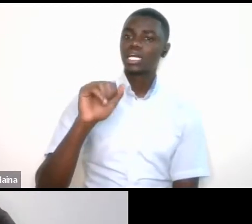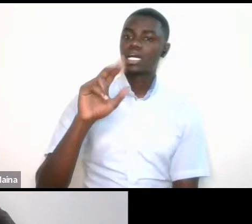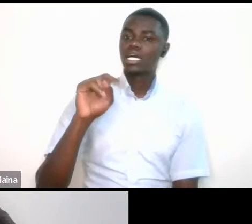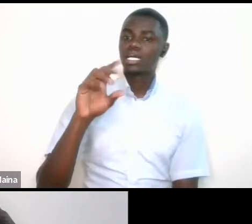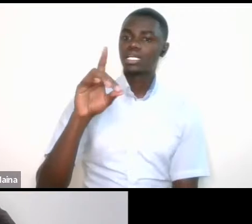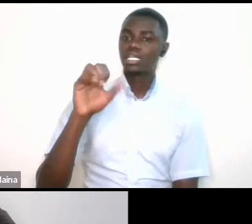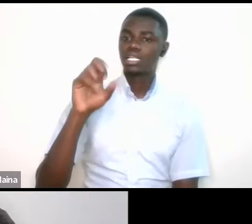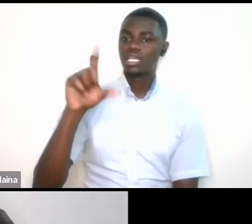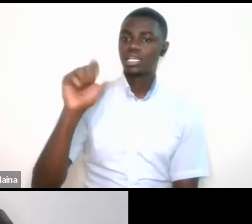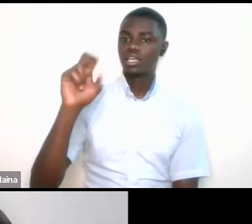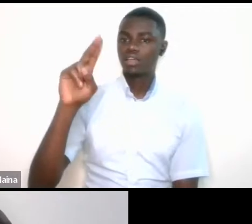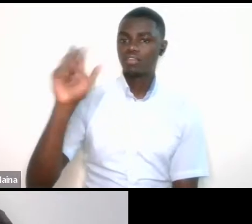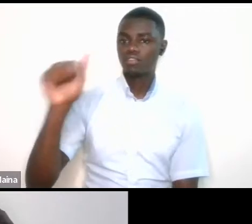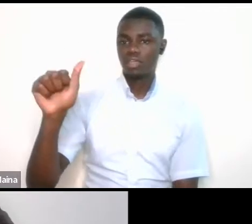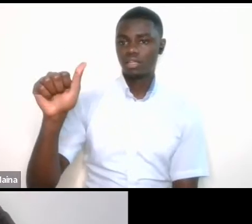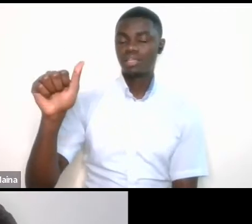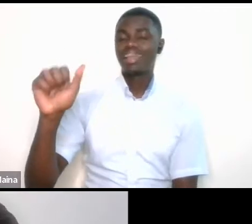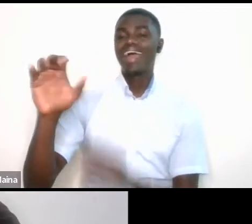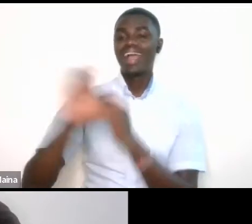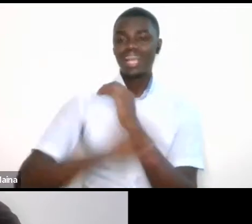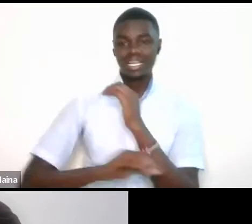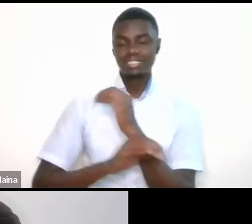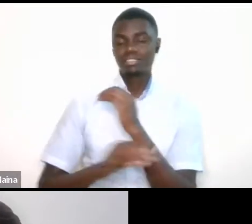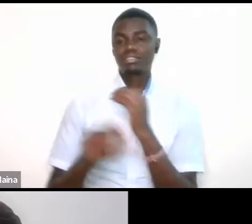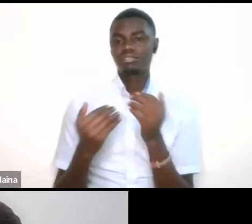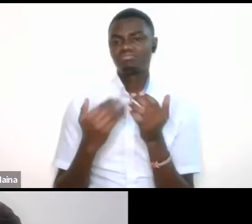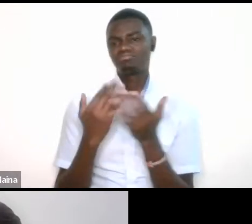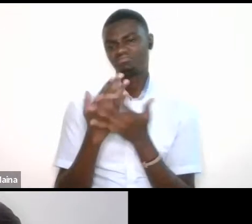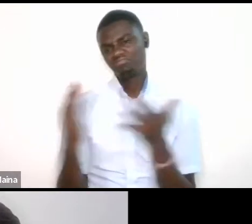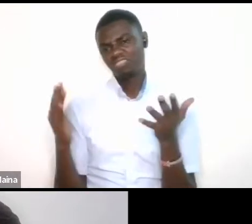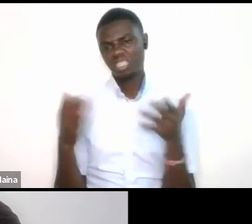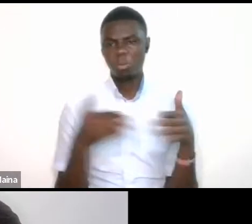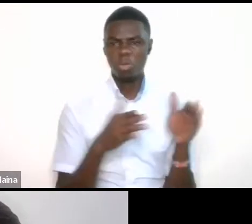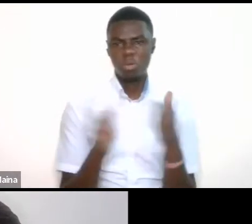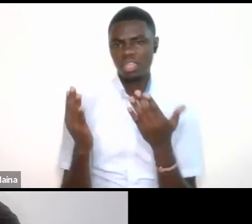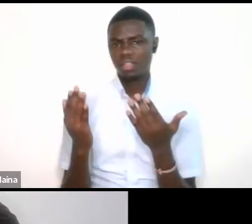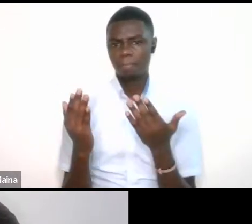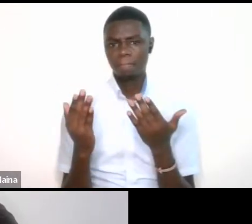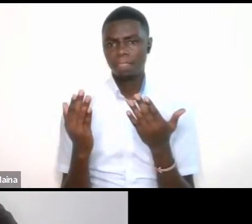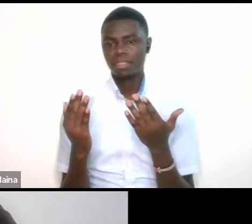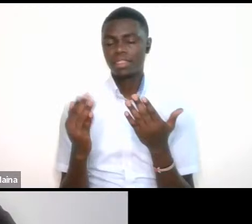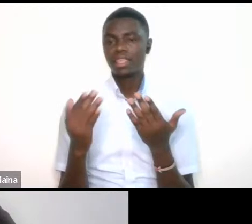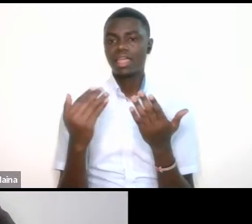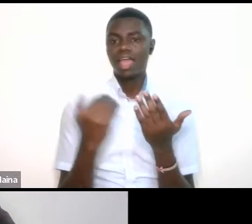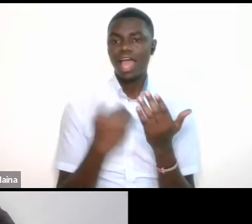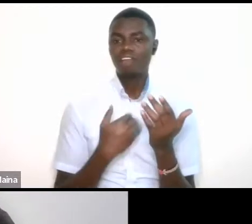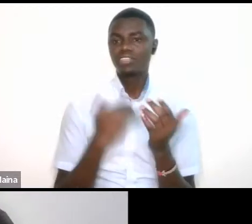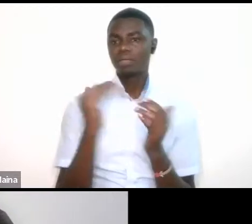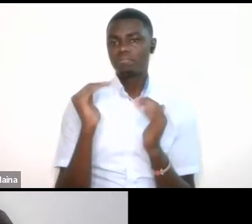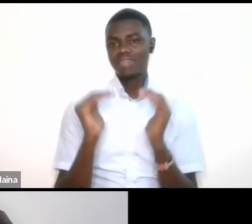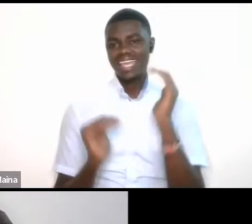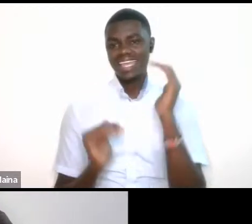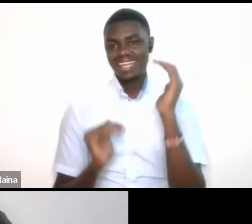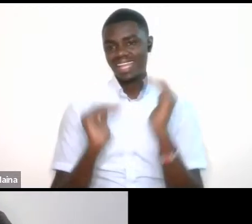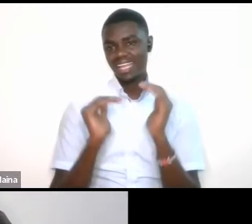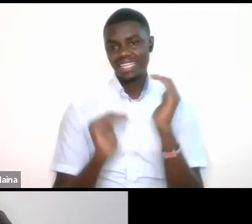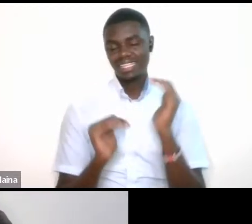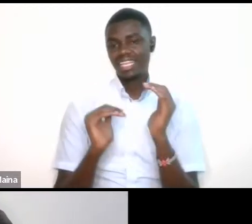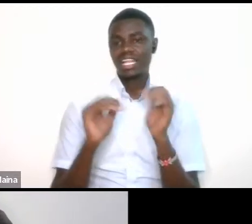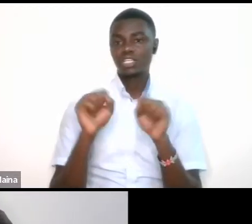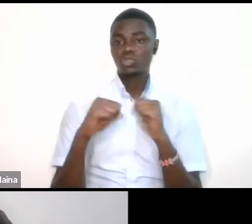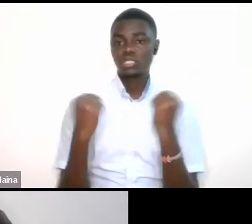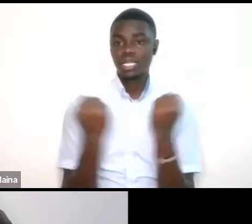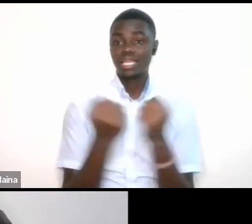although they're supposed to be egalitarian societies. But if you look at